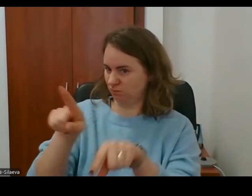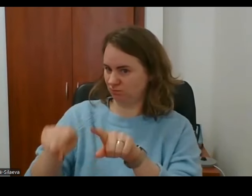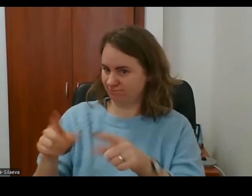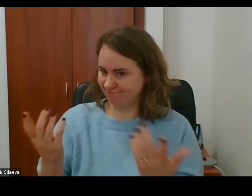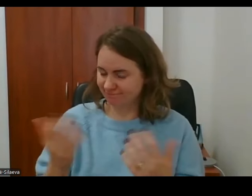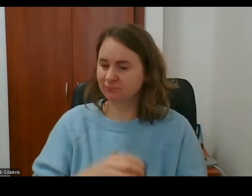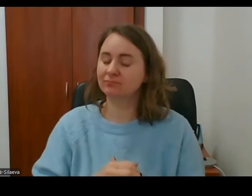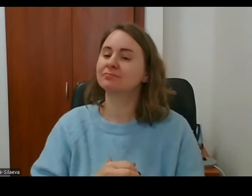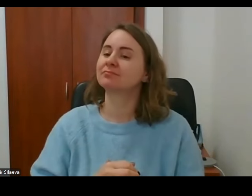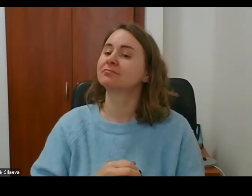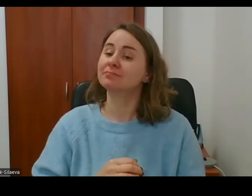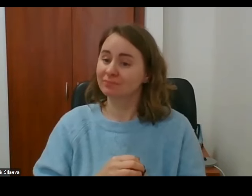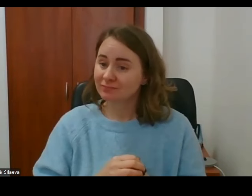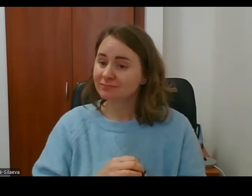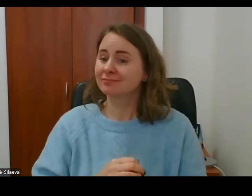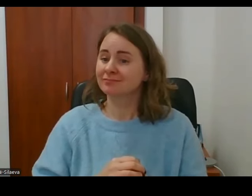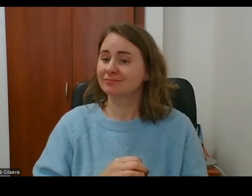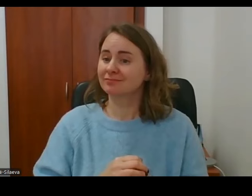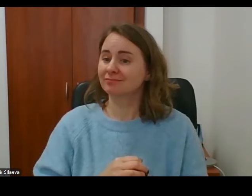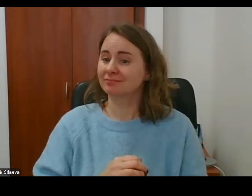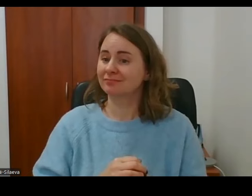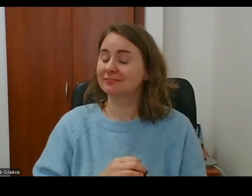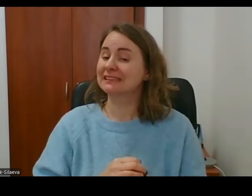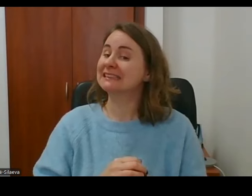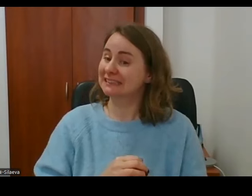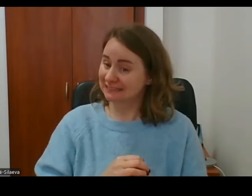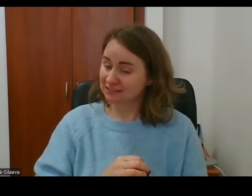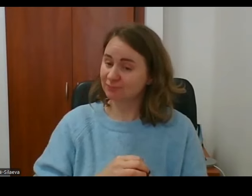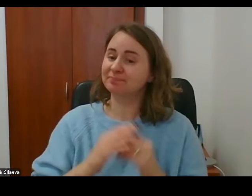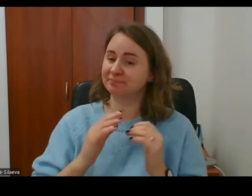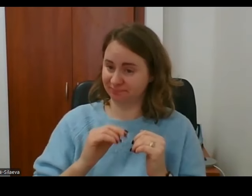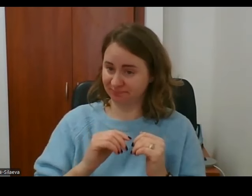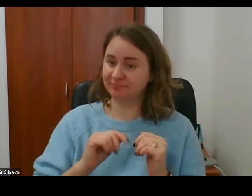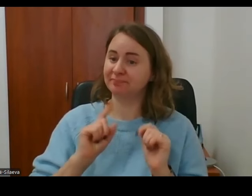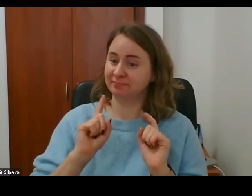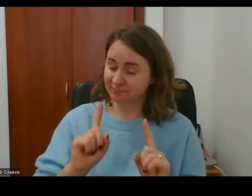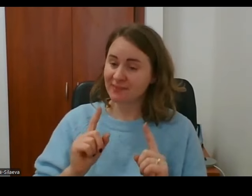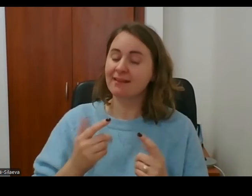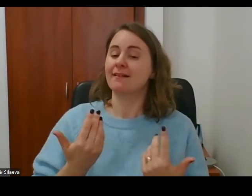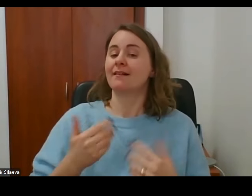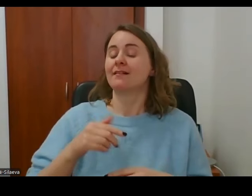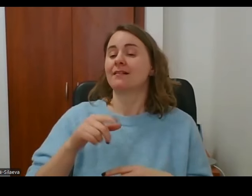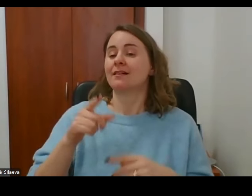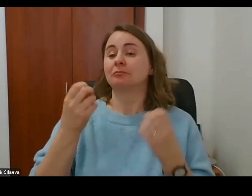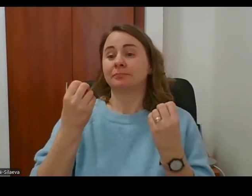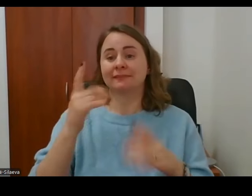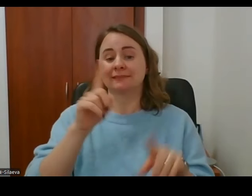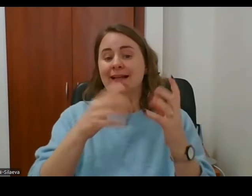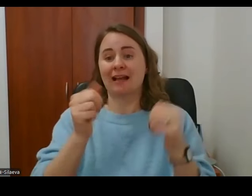language. So the situations in different families for different children is very different.